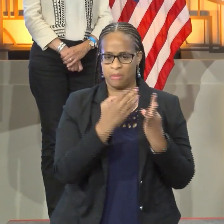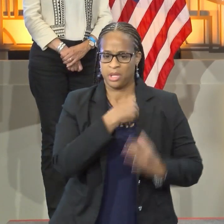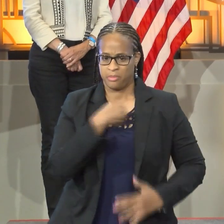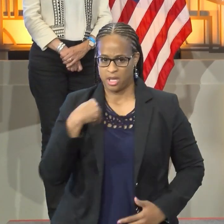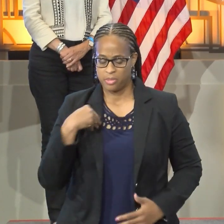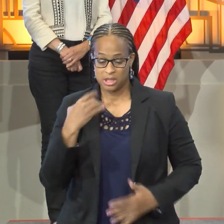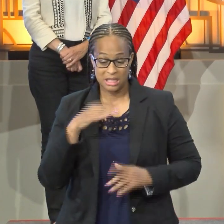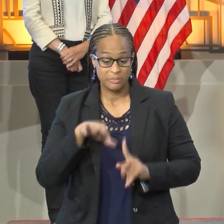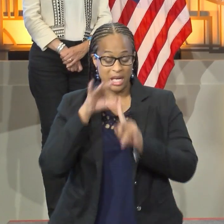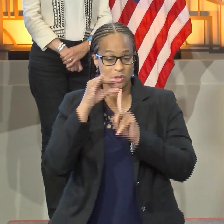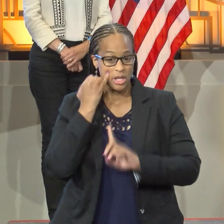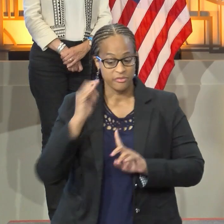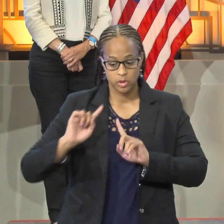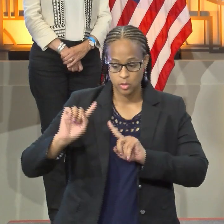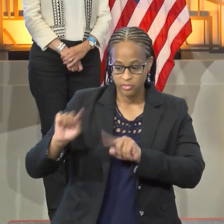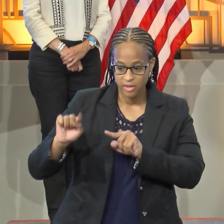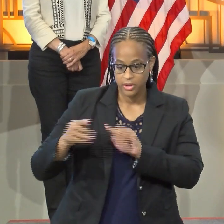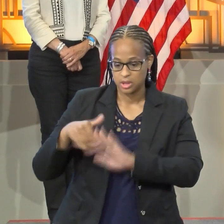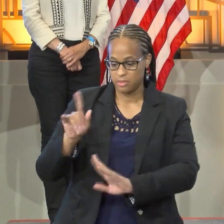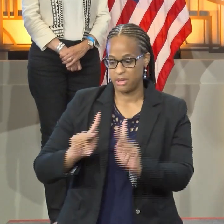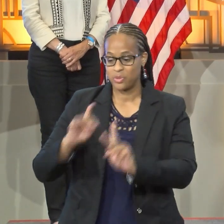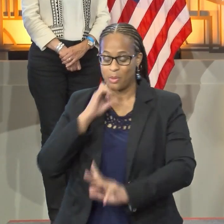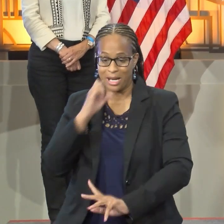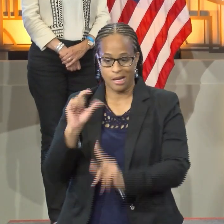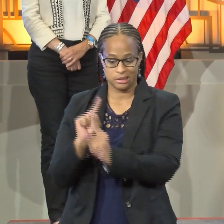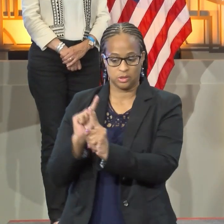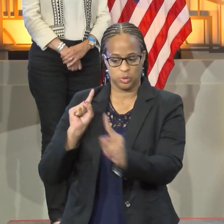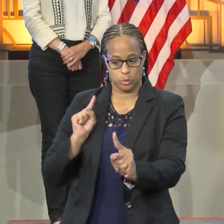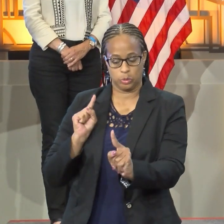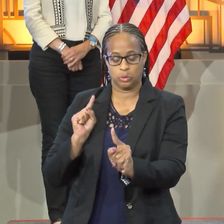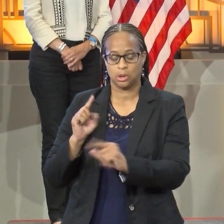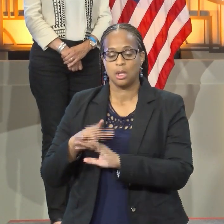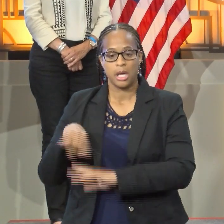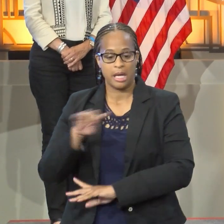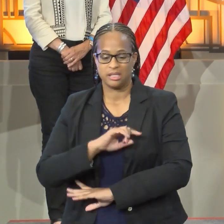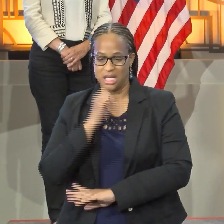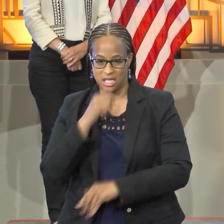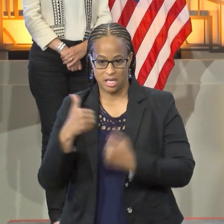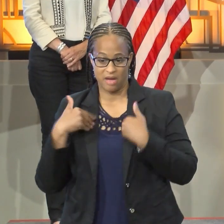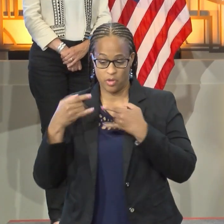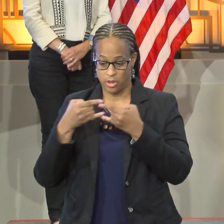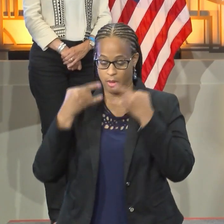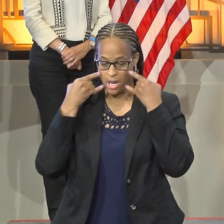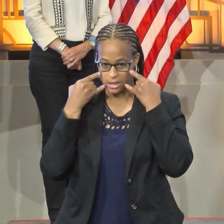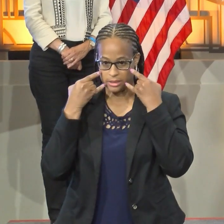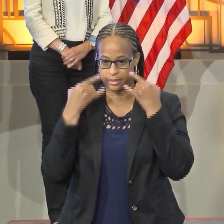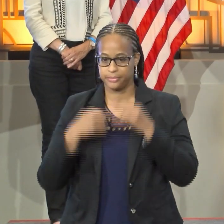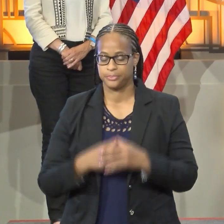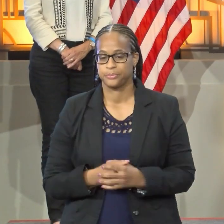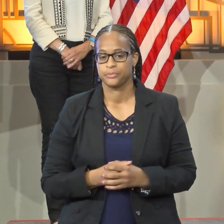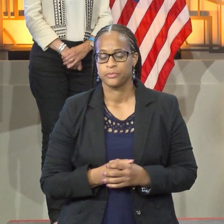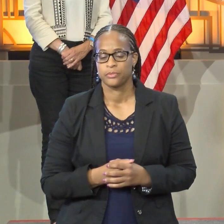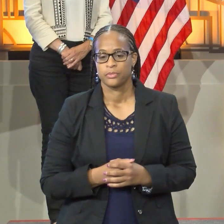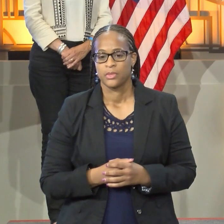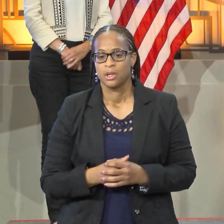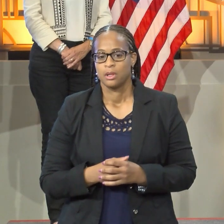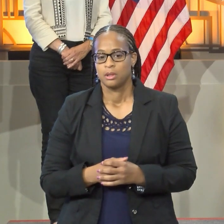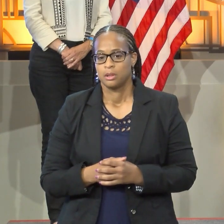if you've been to places where people were not engaged in social distancing and did not have on their masks. I